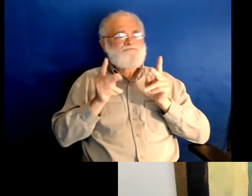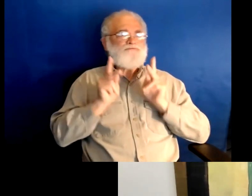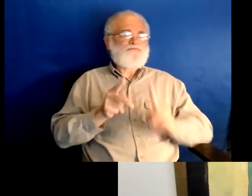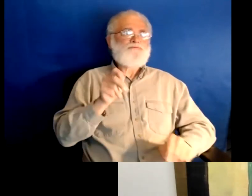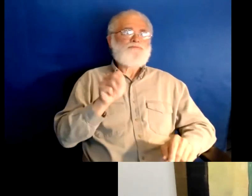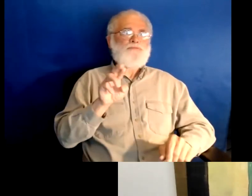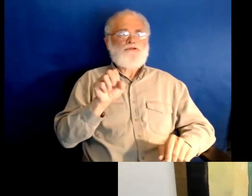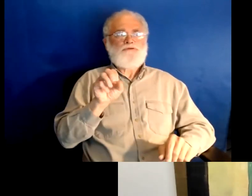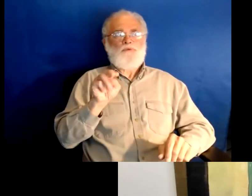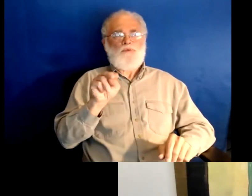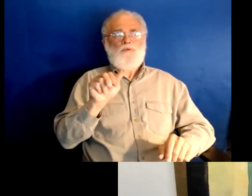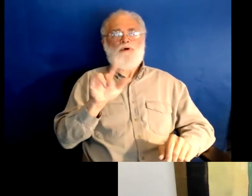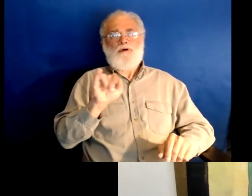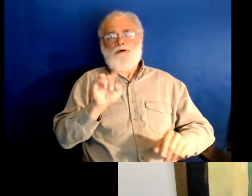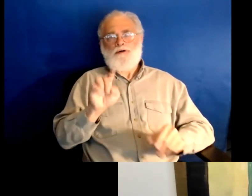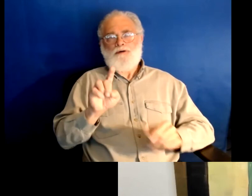instead of giving,